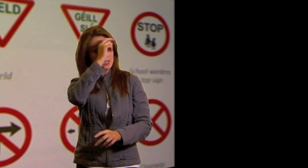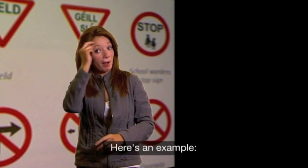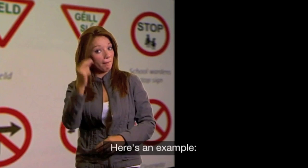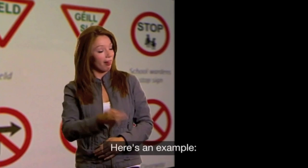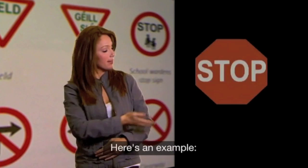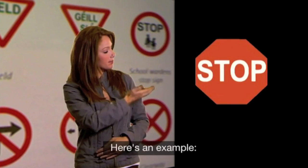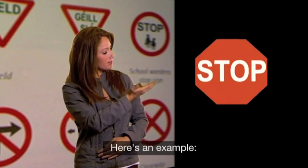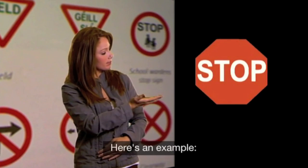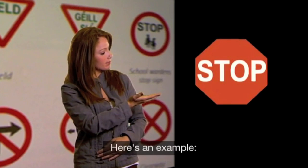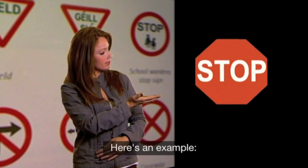Here's an example.